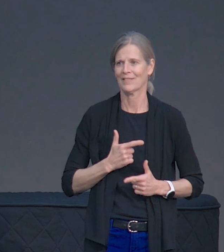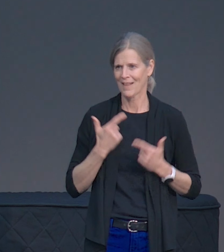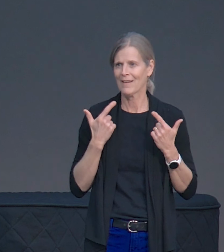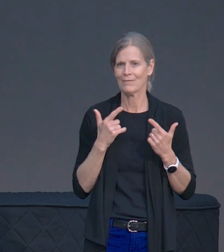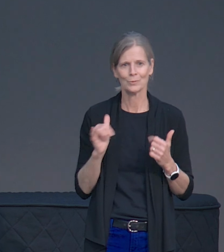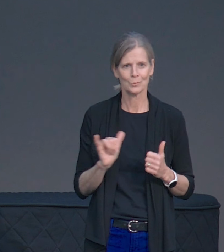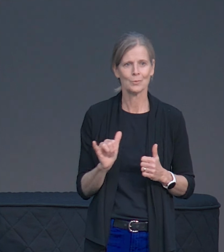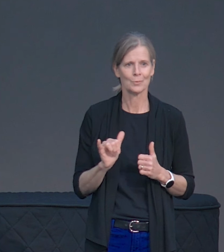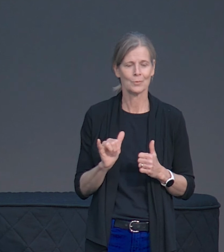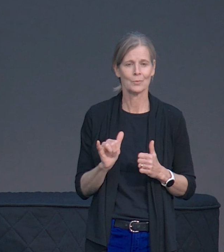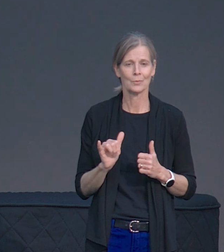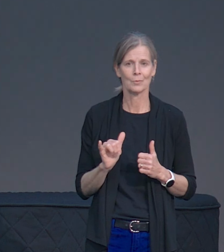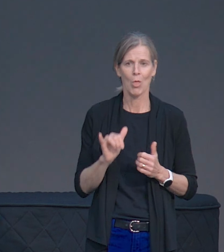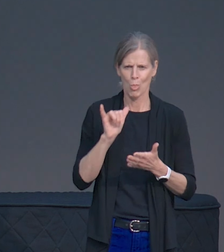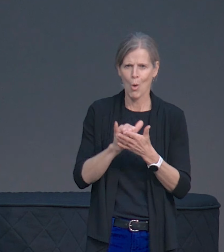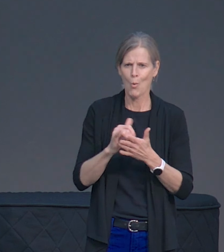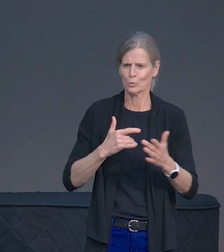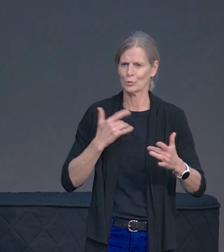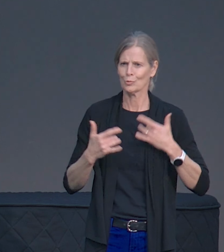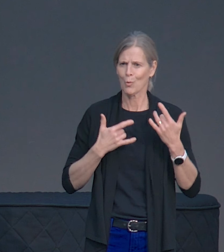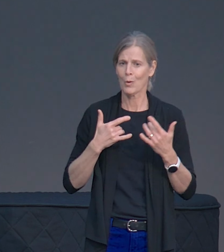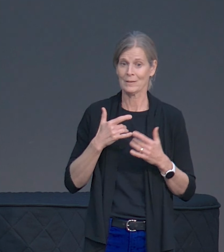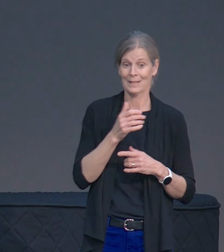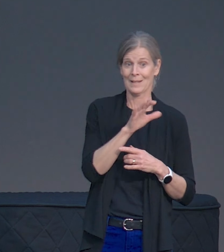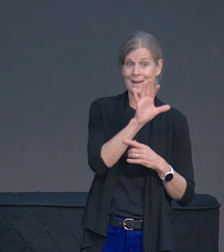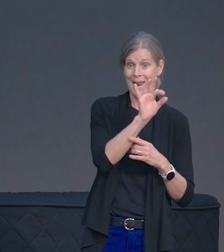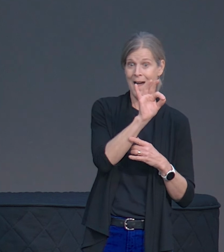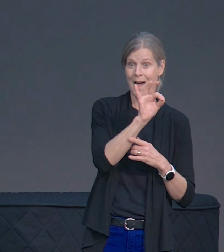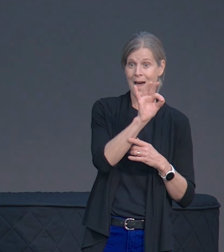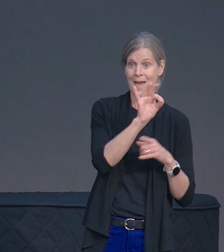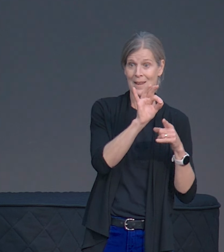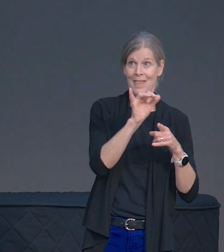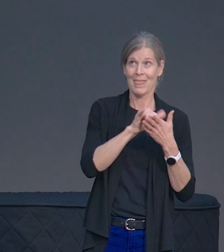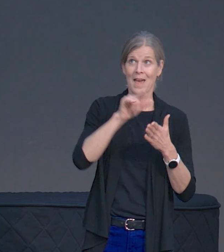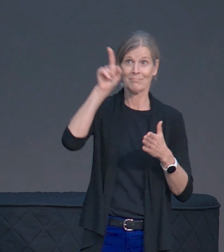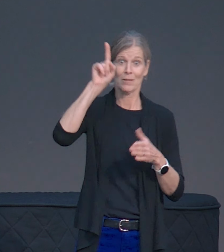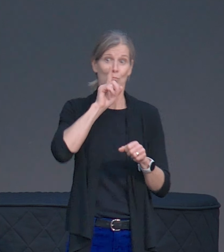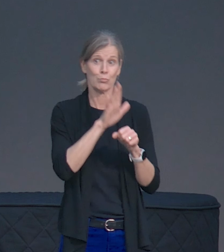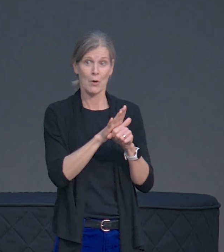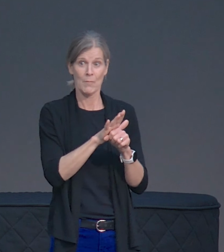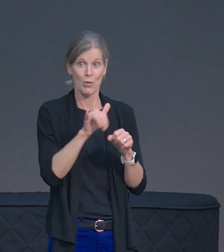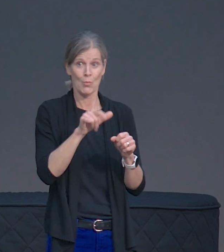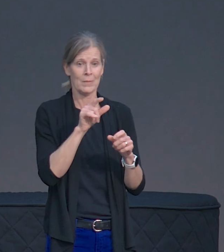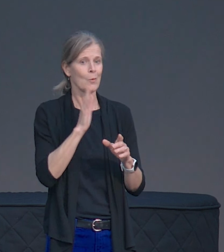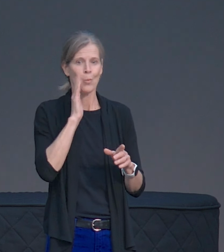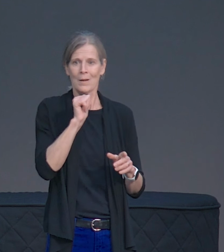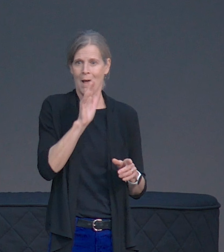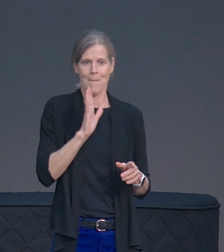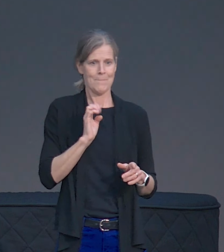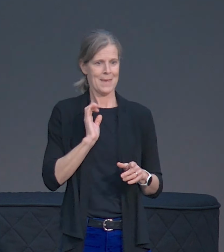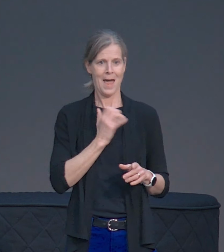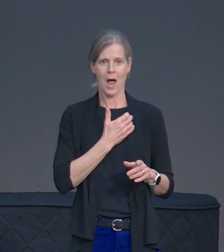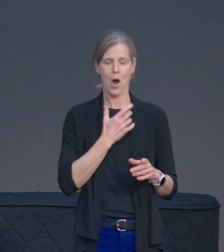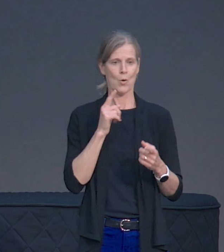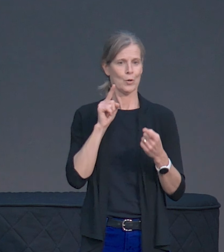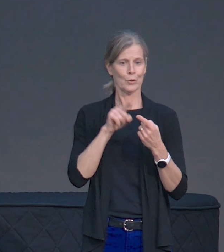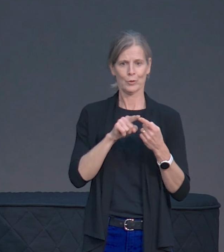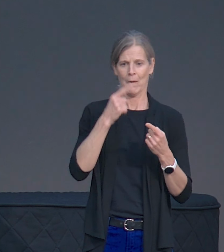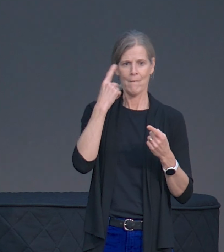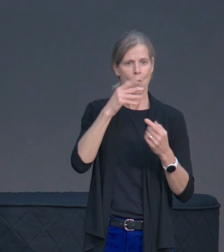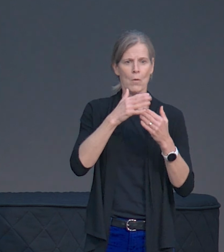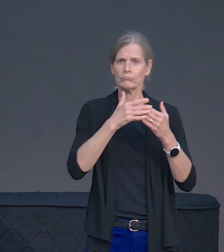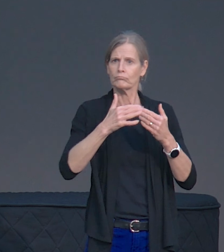The Joys He Promises In Isaiah 9 Will Not Be Ours For The Span Of Human Life Those